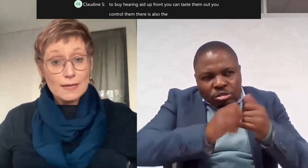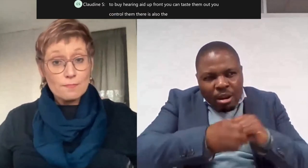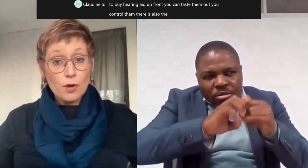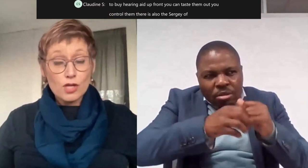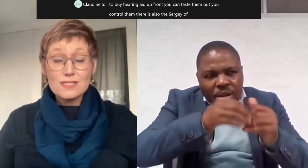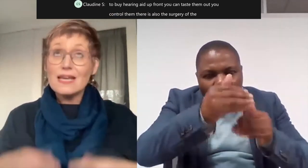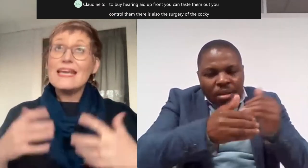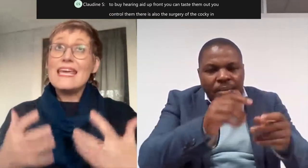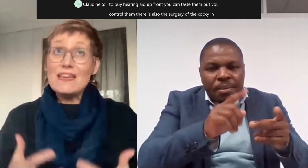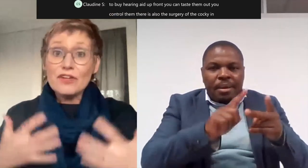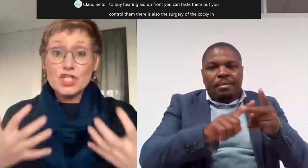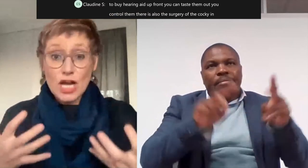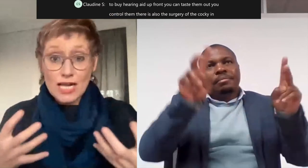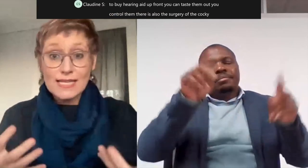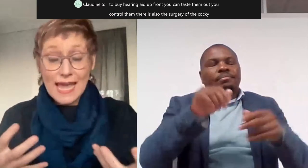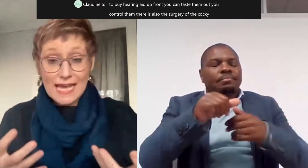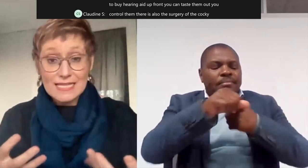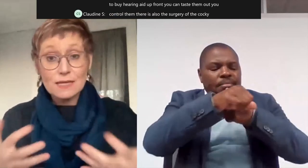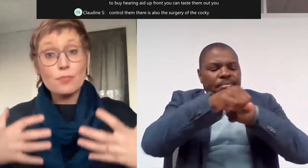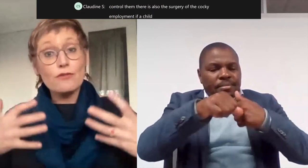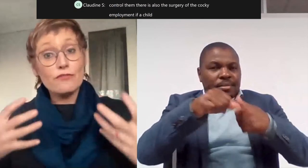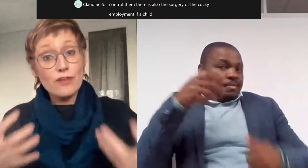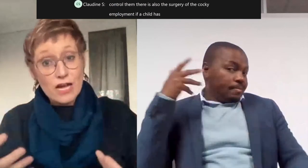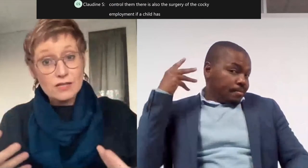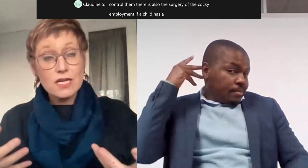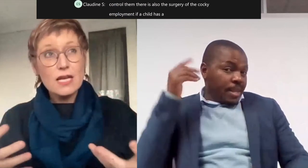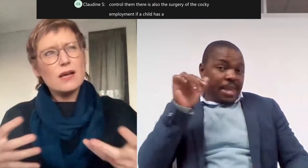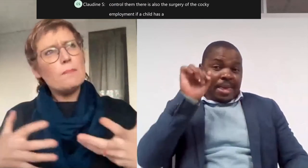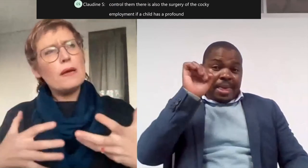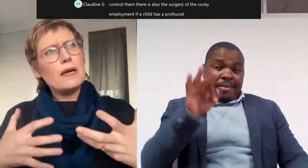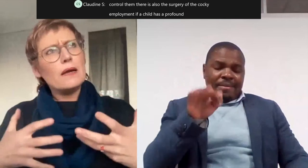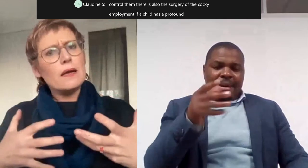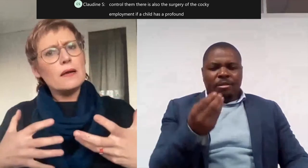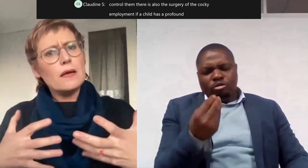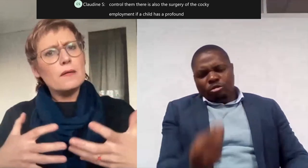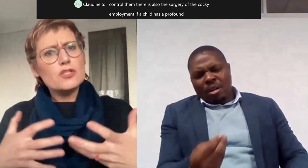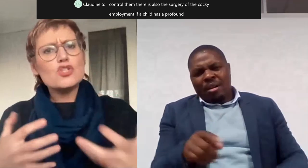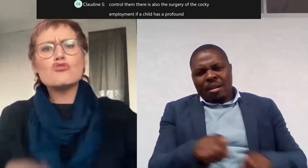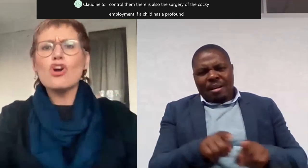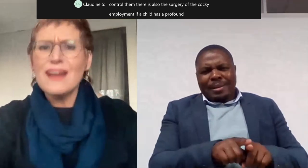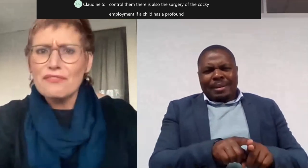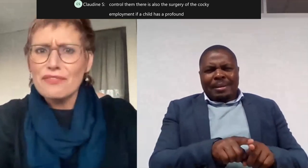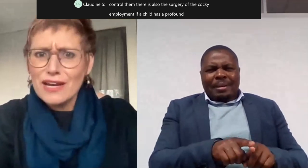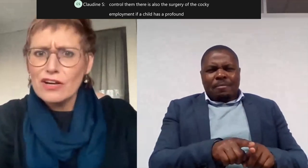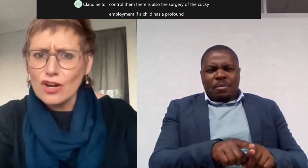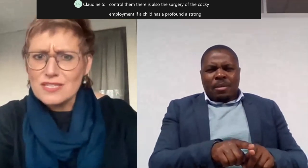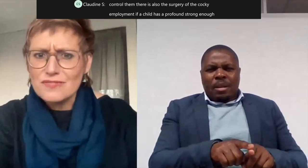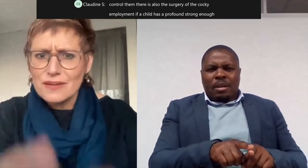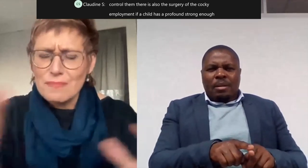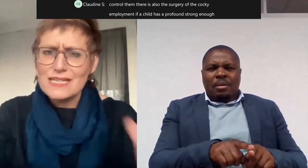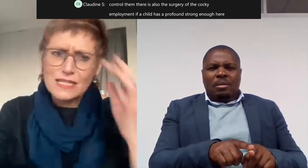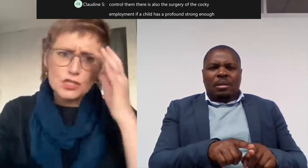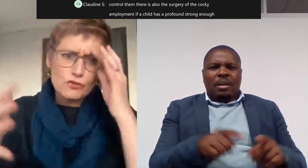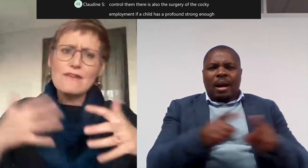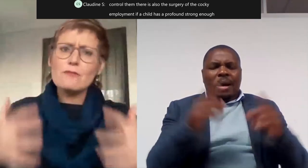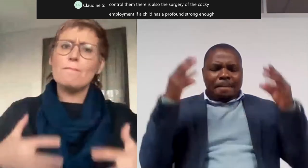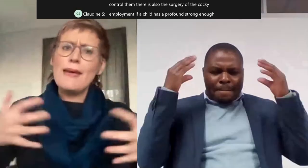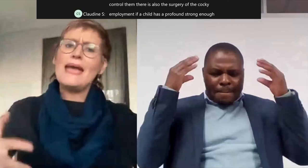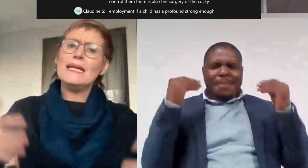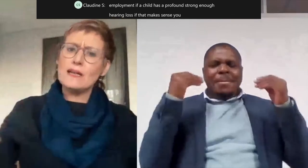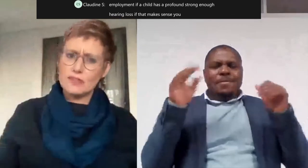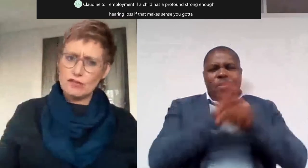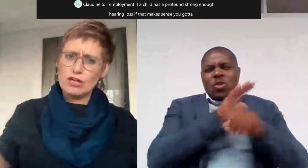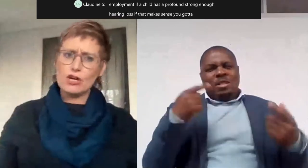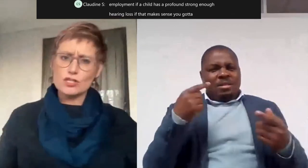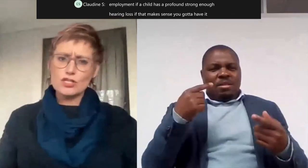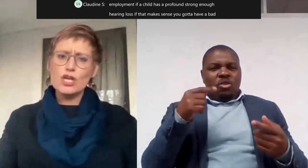surgery of the cochlear implant. If a child has a profound, a strong enough hearing loss, if that makes sense, you've got to have